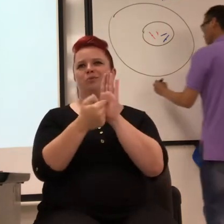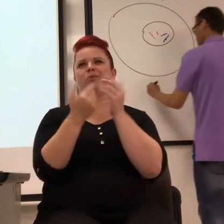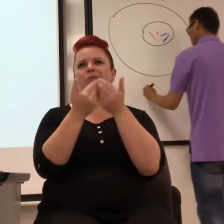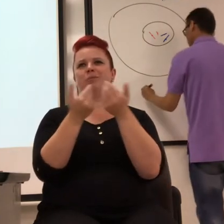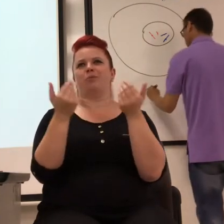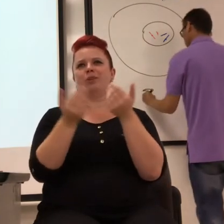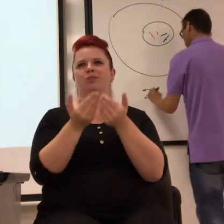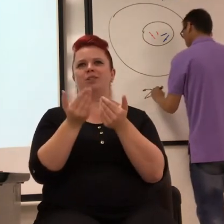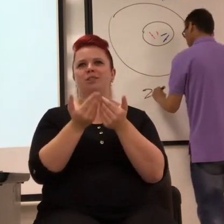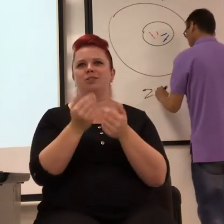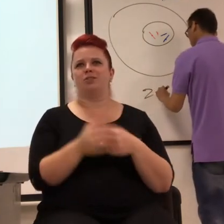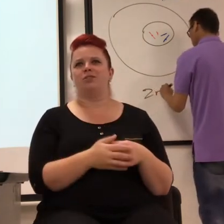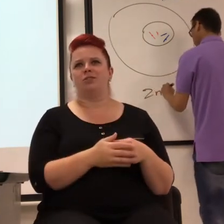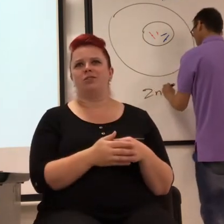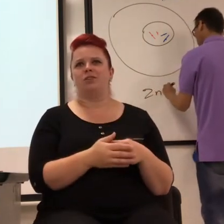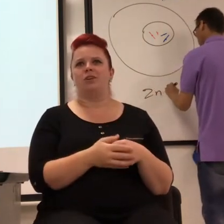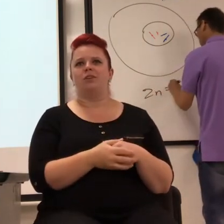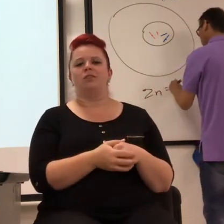case,